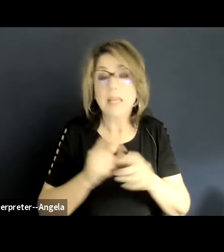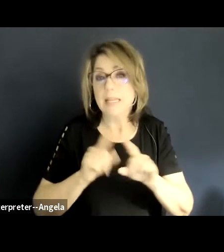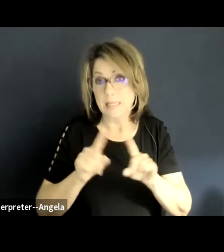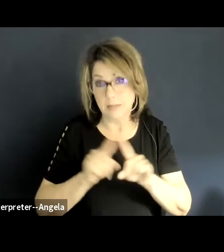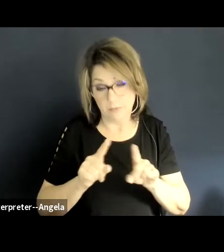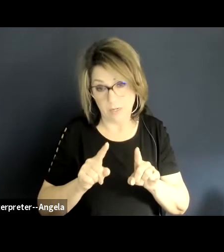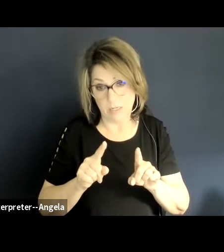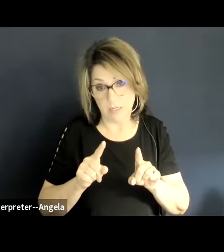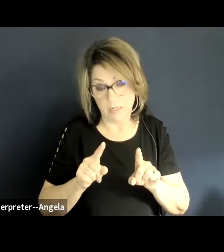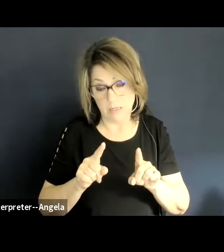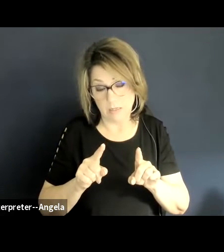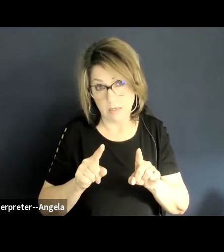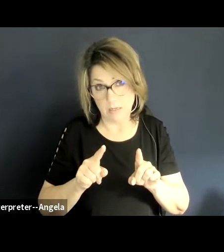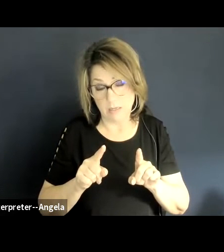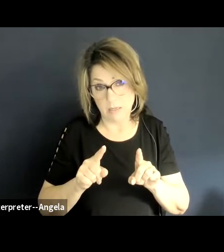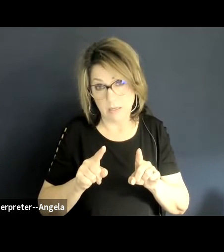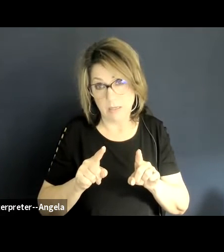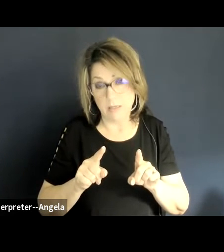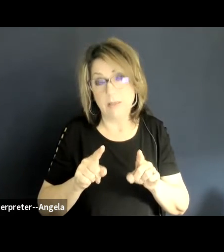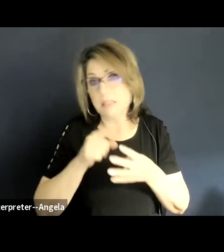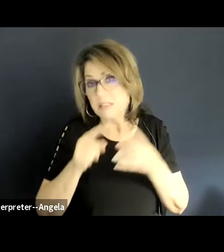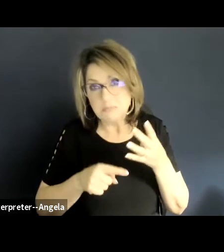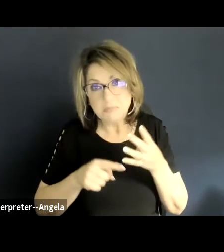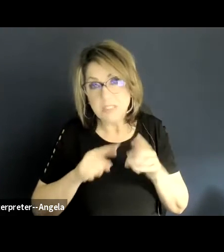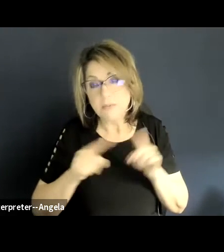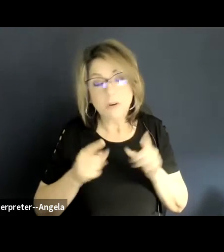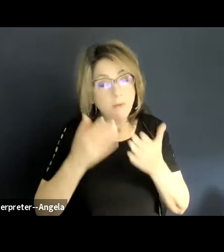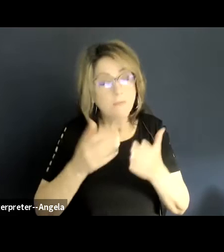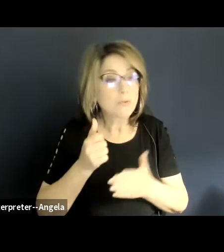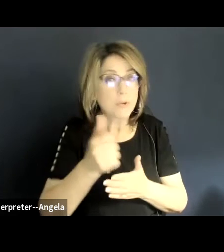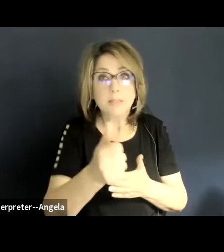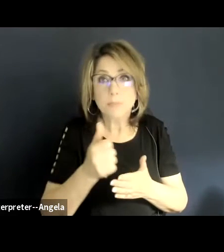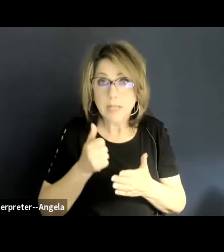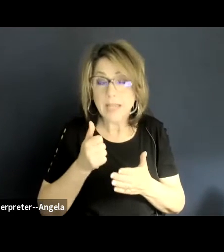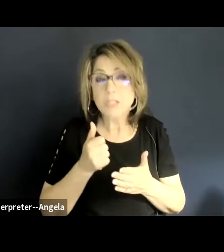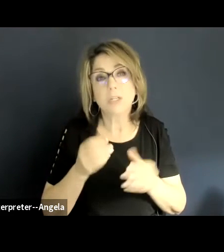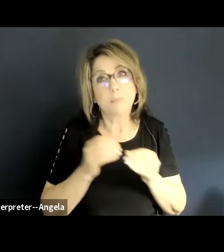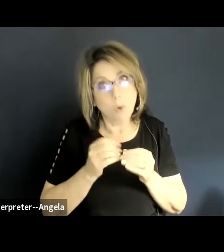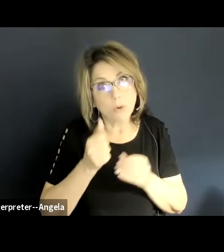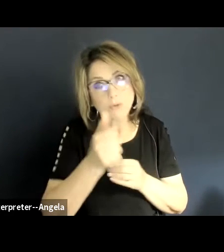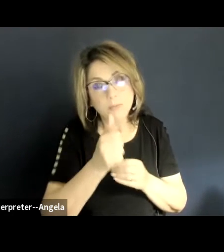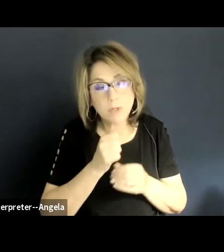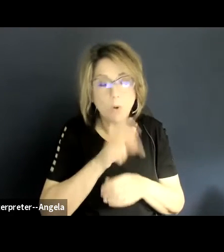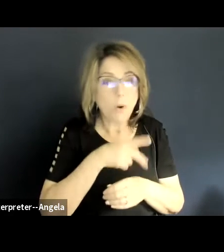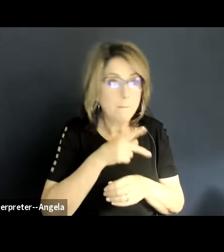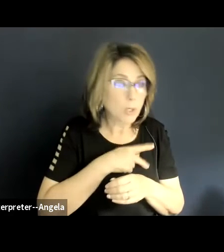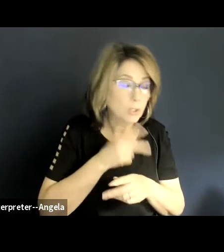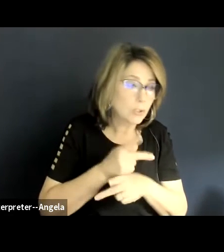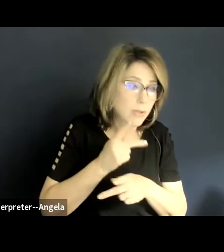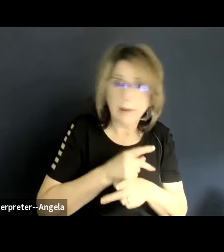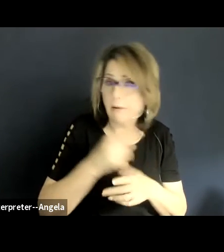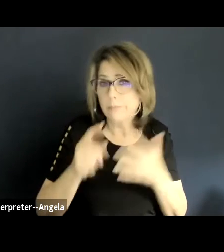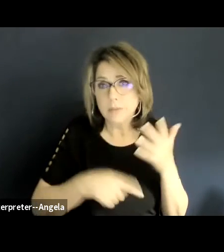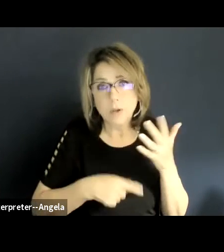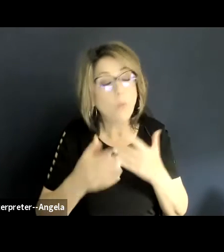ones that are going to be offering transportation services on a much higher degree, or personal care, or whatever it is.